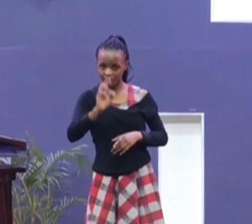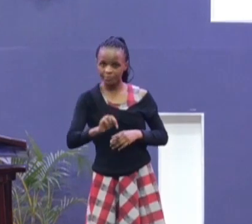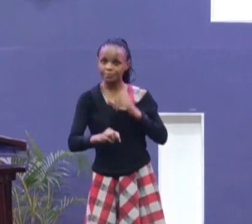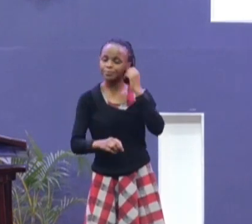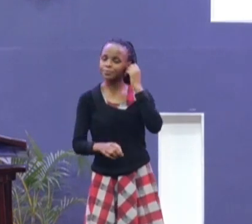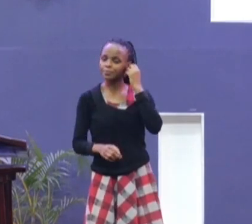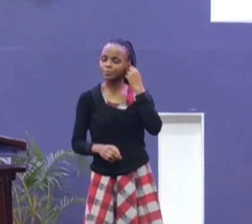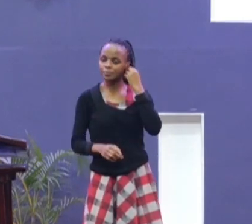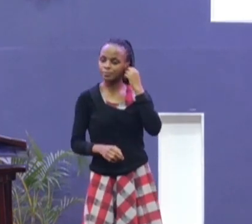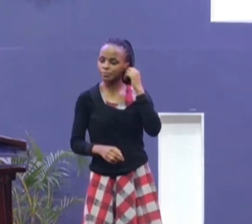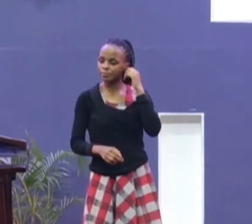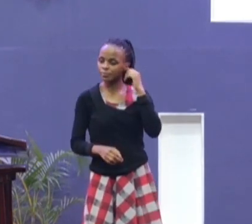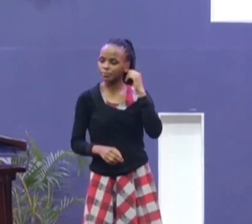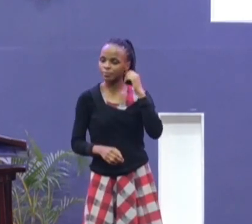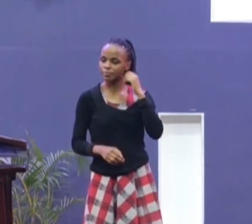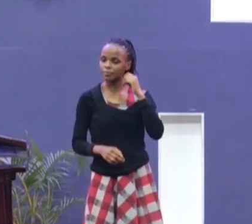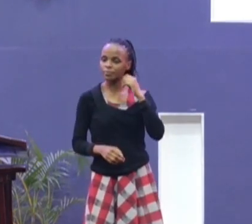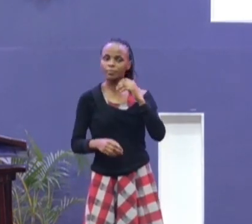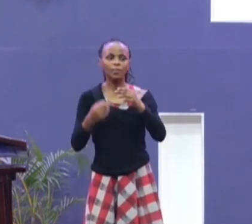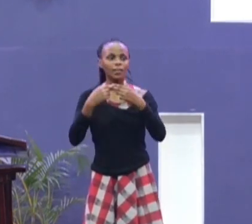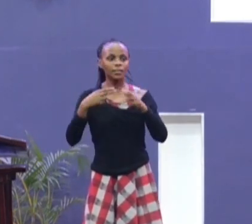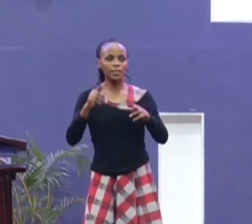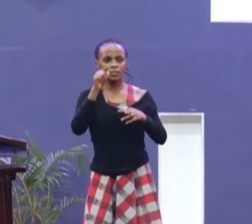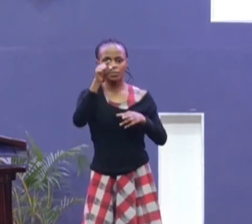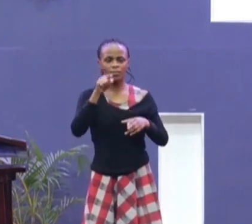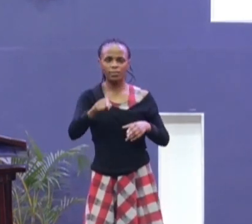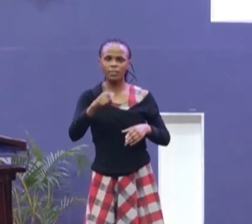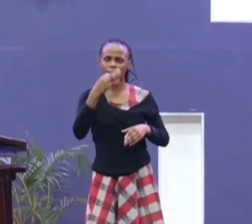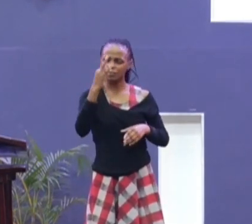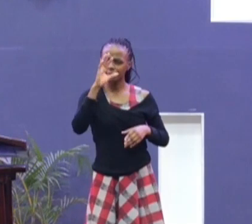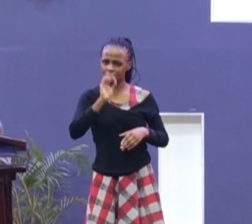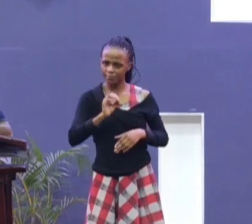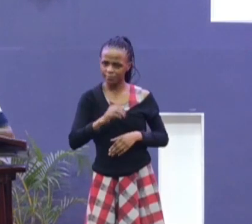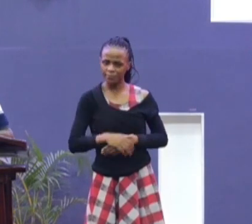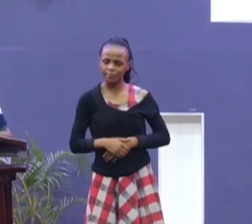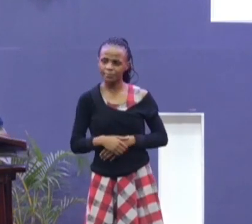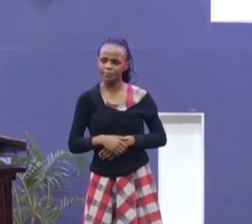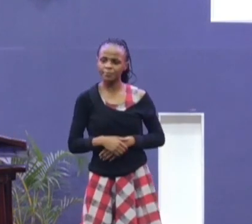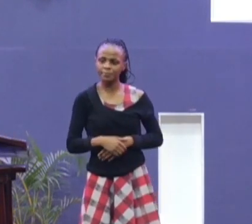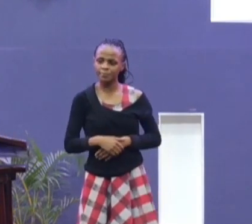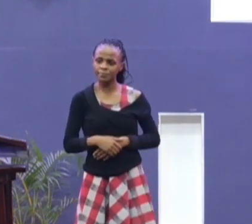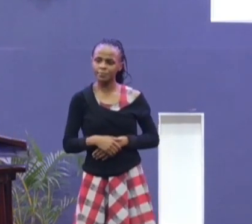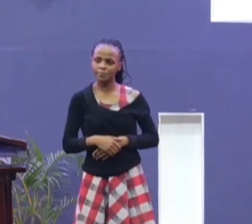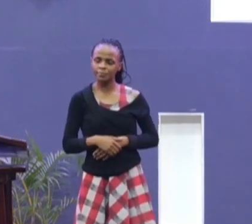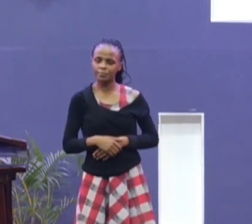mu Yokaane sura ya 8. Beginning with verses 30. Okuva ku nyolwa 3.